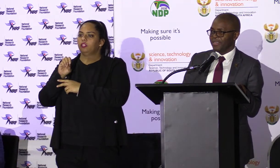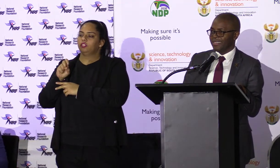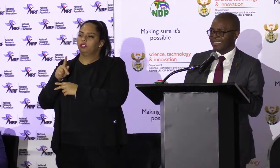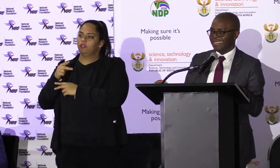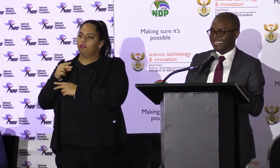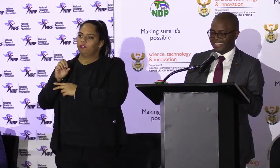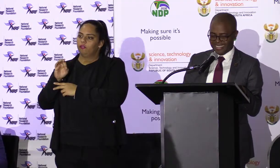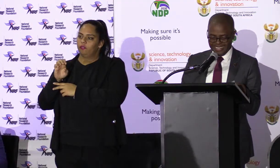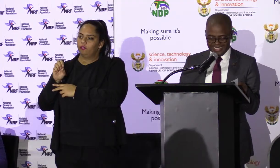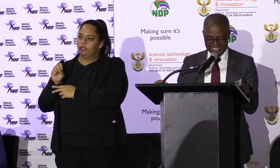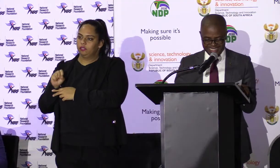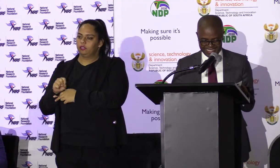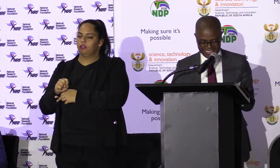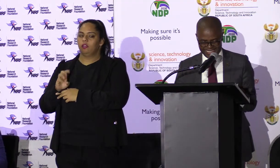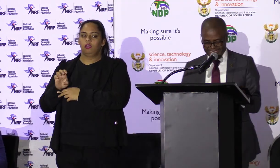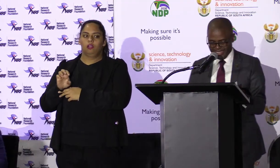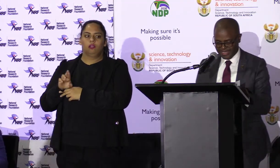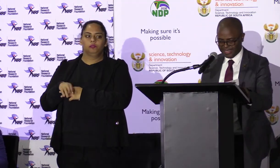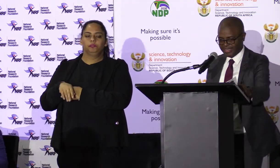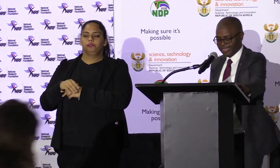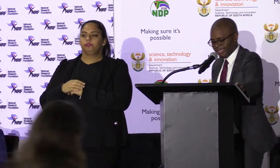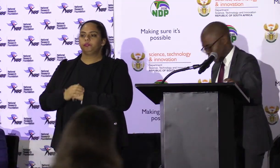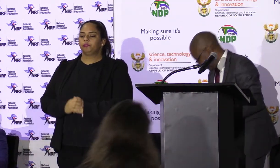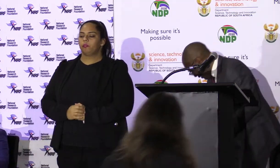to welcome us.